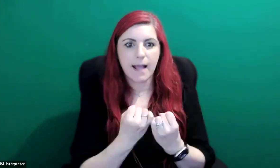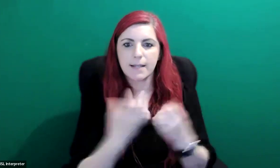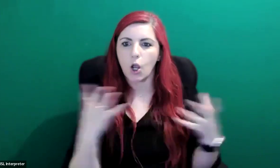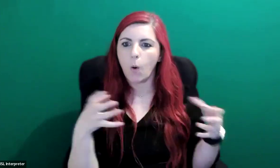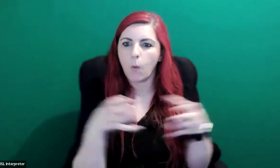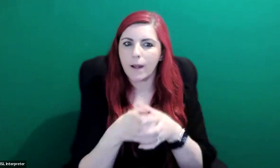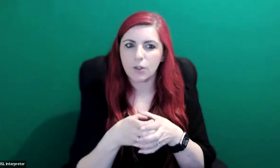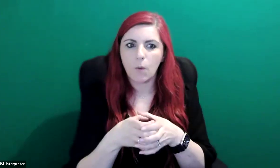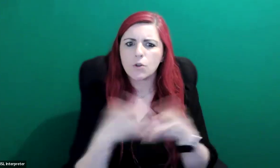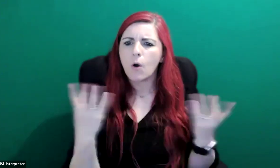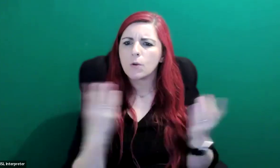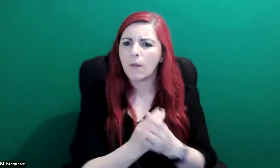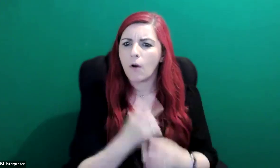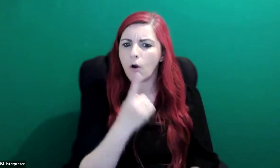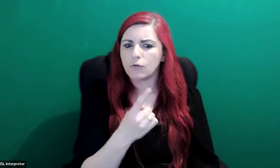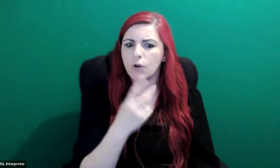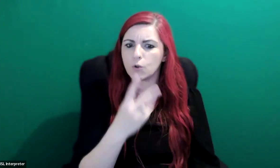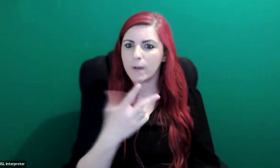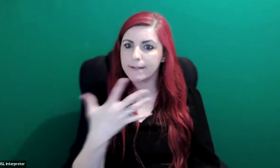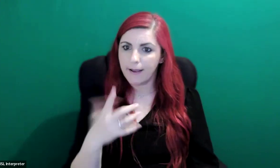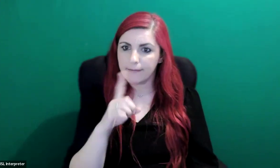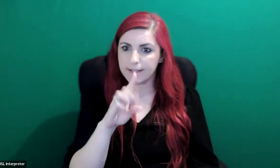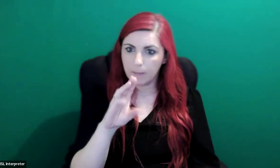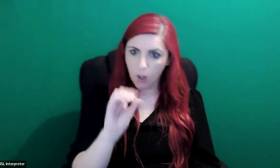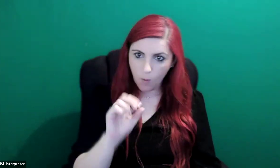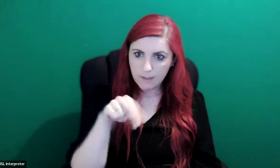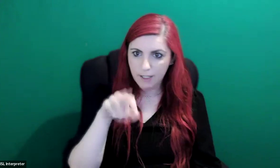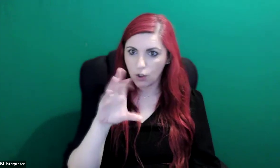of 125 DPOs, NGOs.